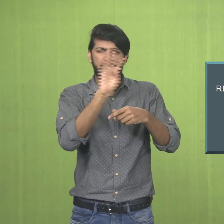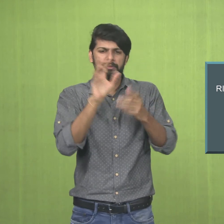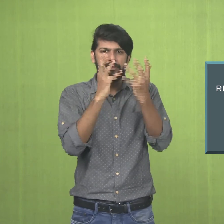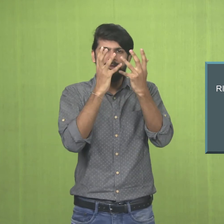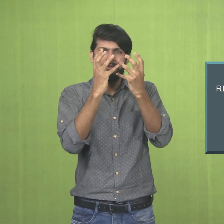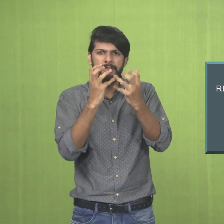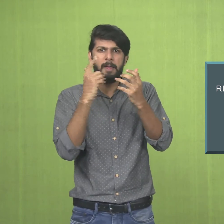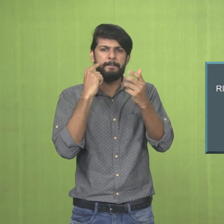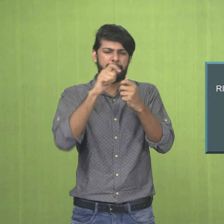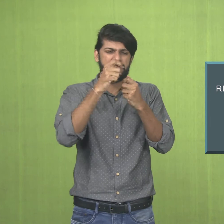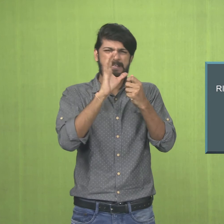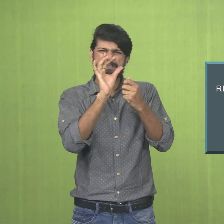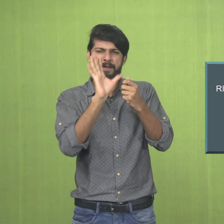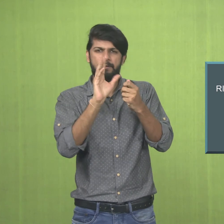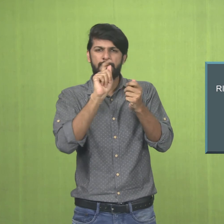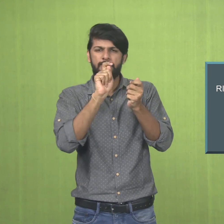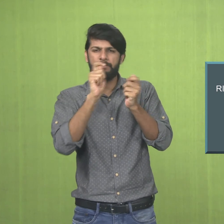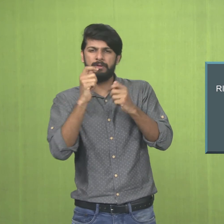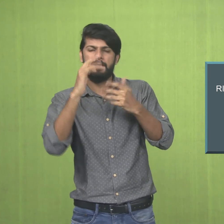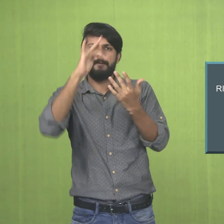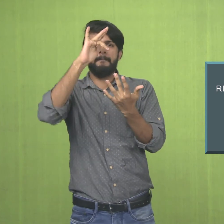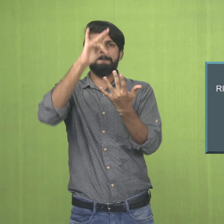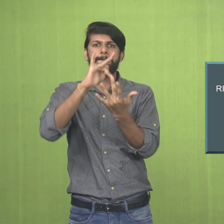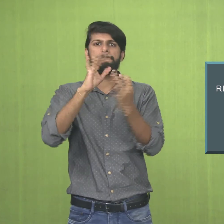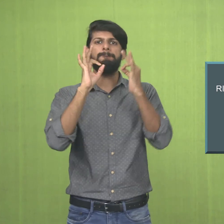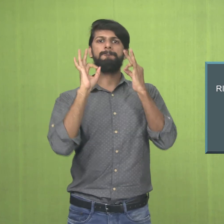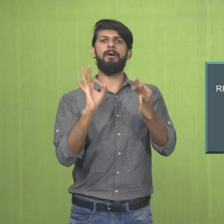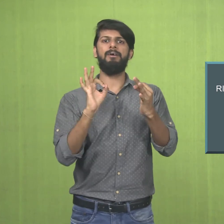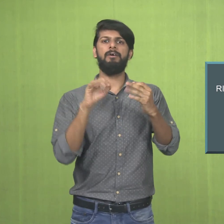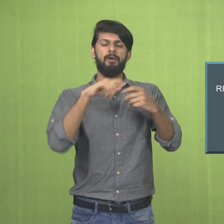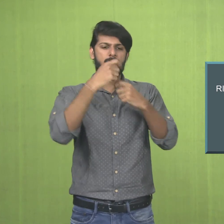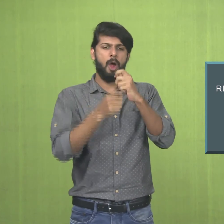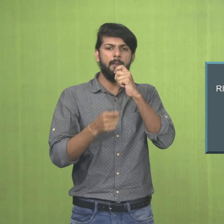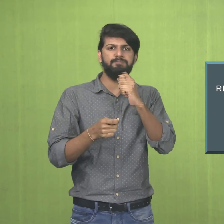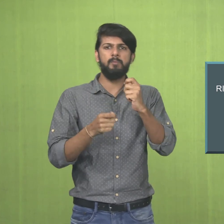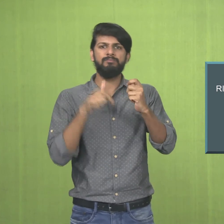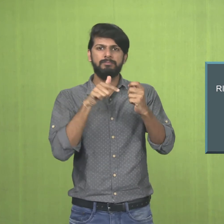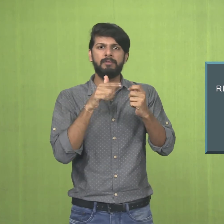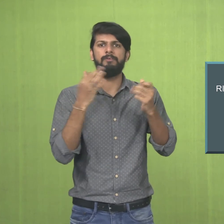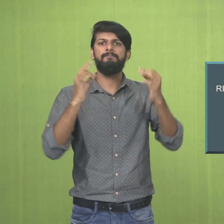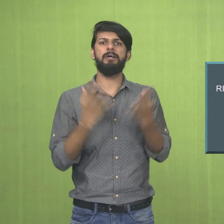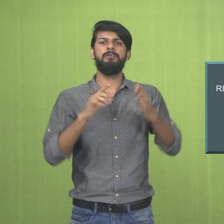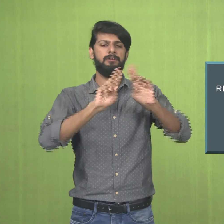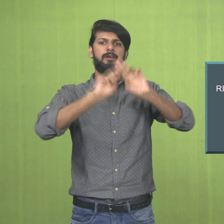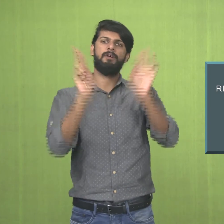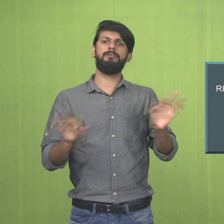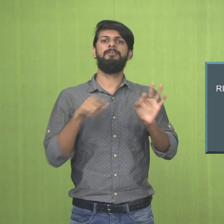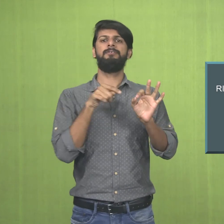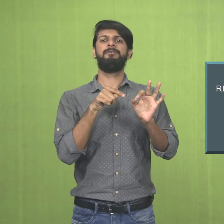you give it a few weeks and you see the color changes, the texture changes, it becomes a little softer, and then it's ready to eat.